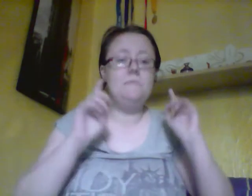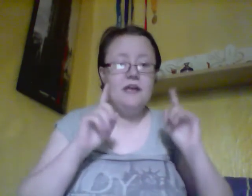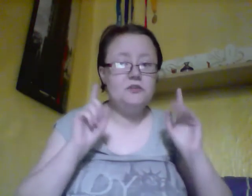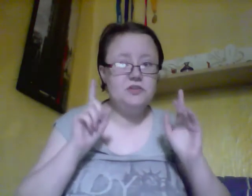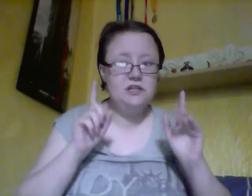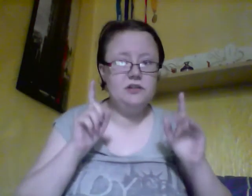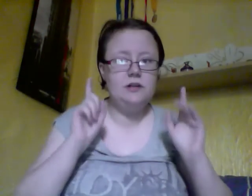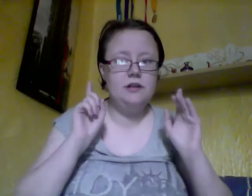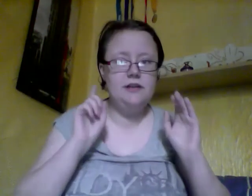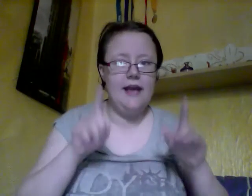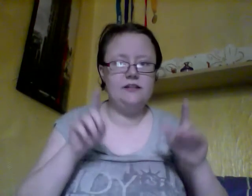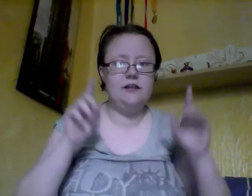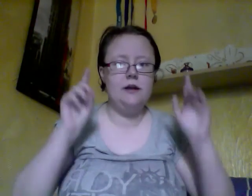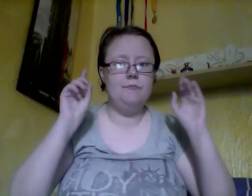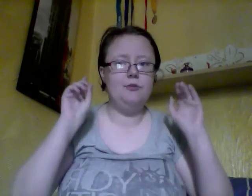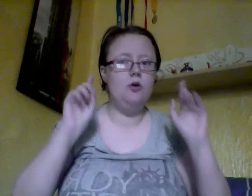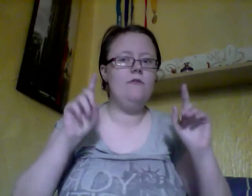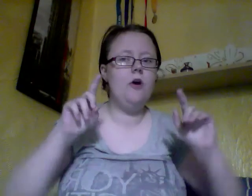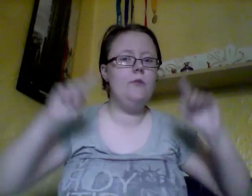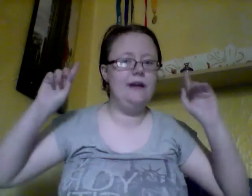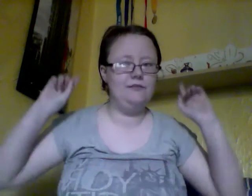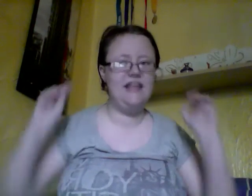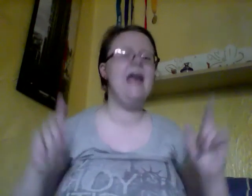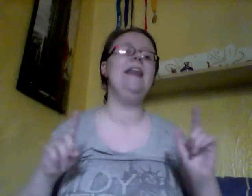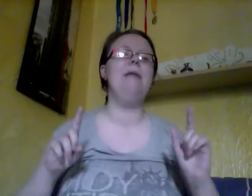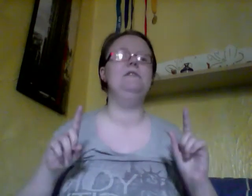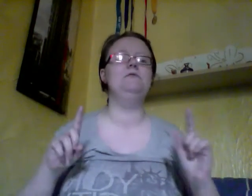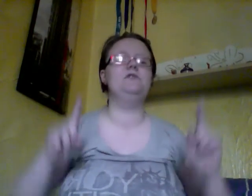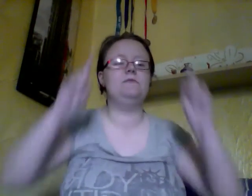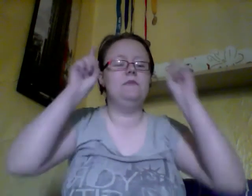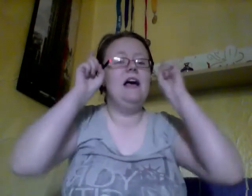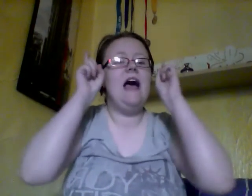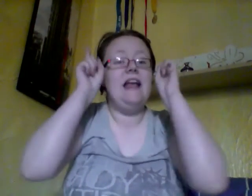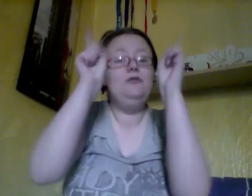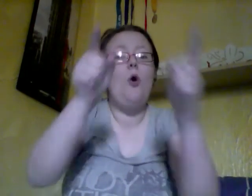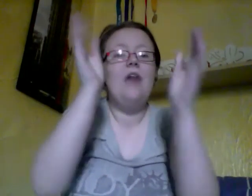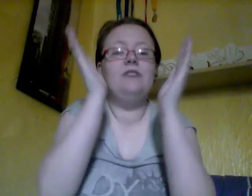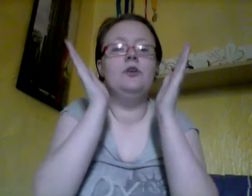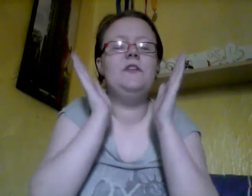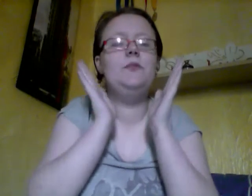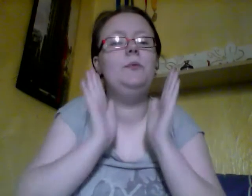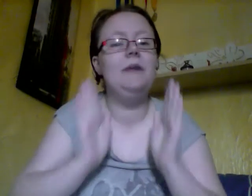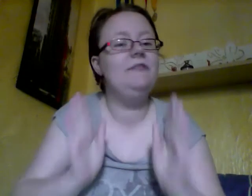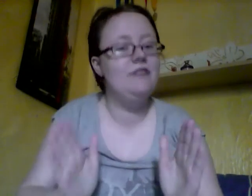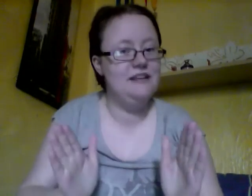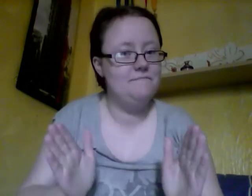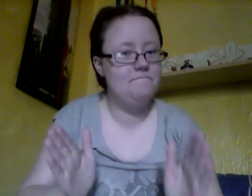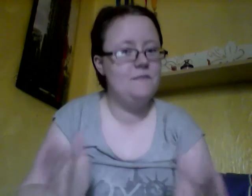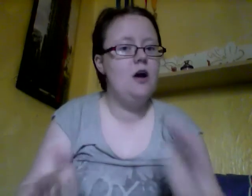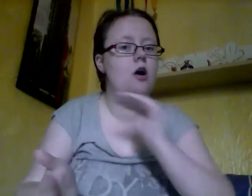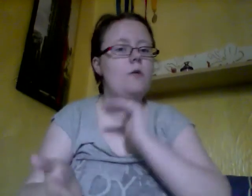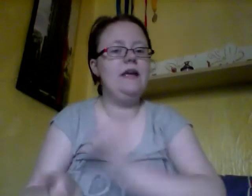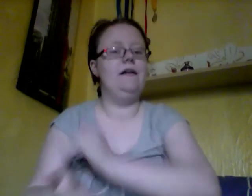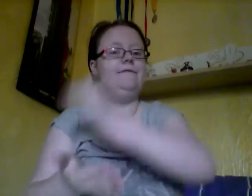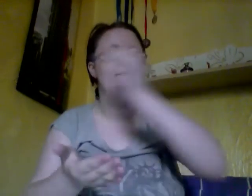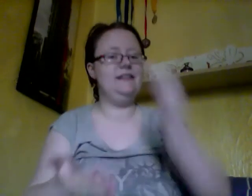Per season? Yes. But overall we have 10 episodes. I know that's not divisible by 3. We have 3